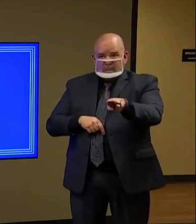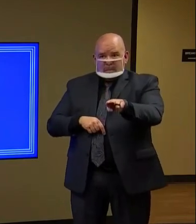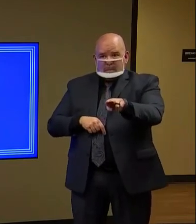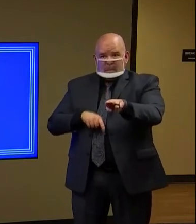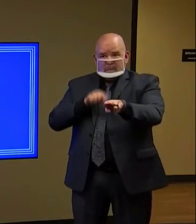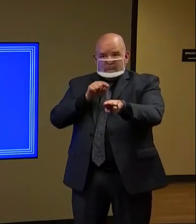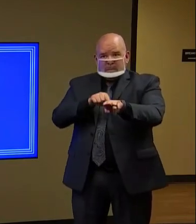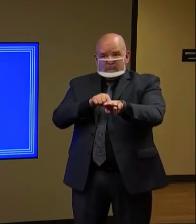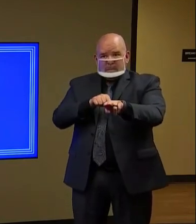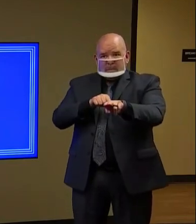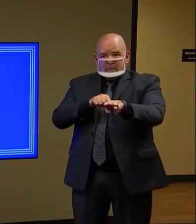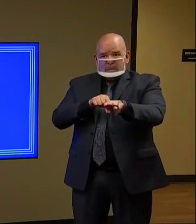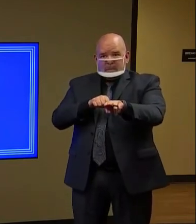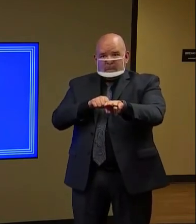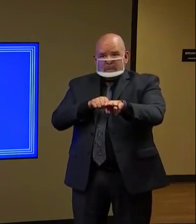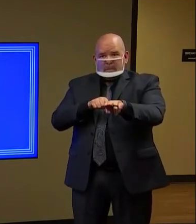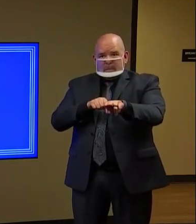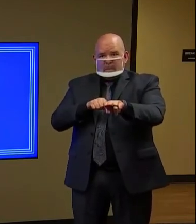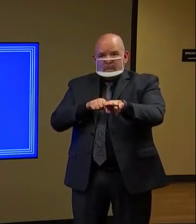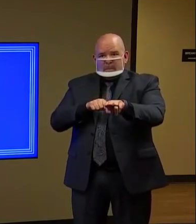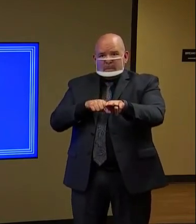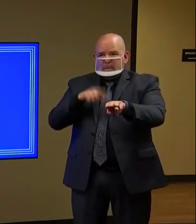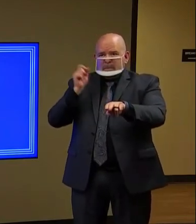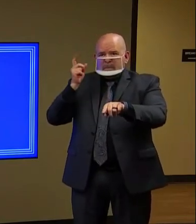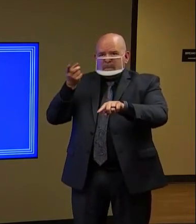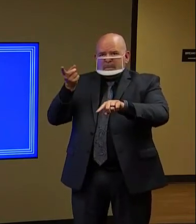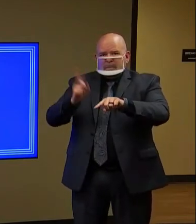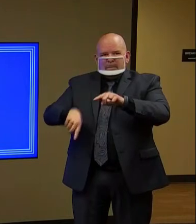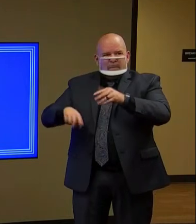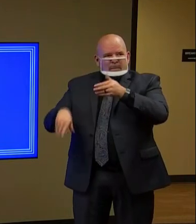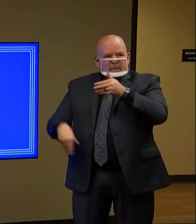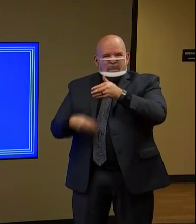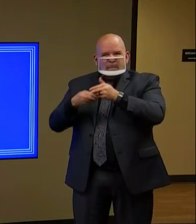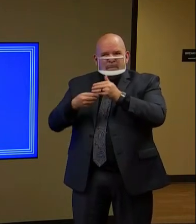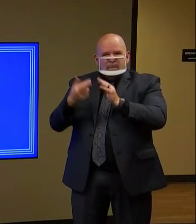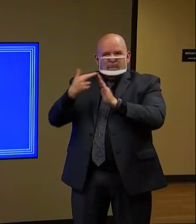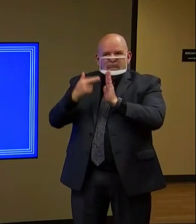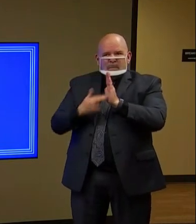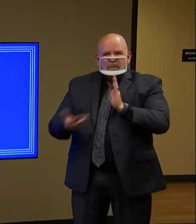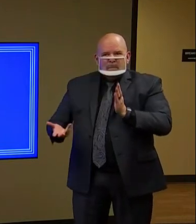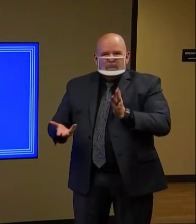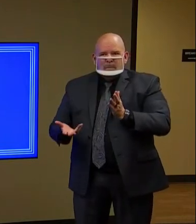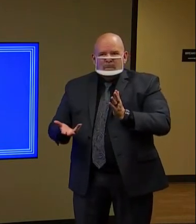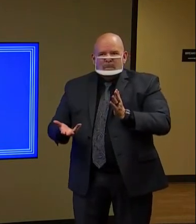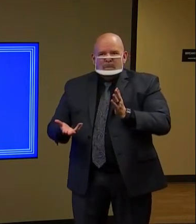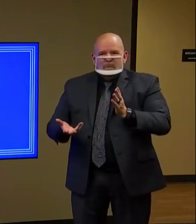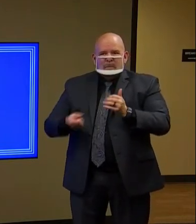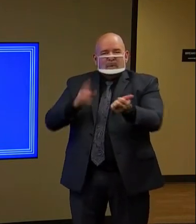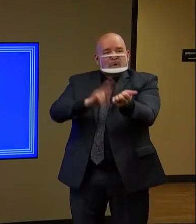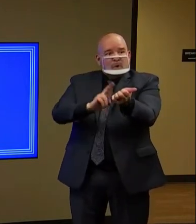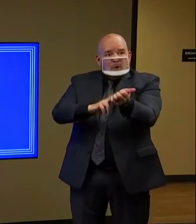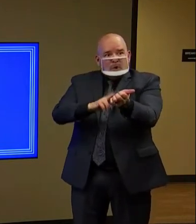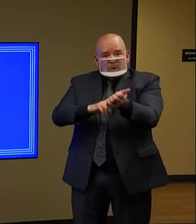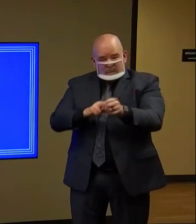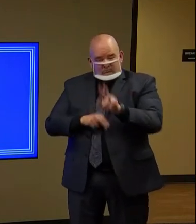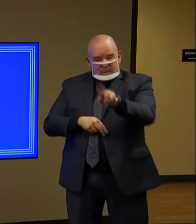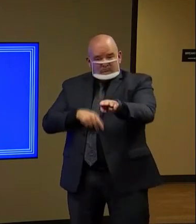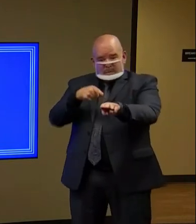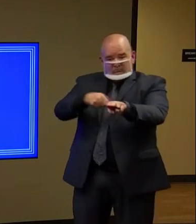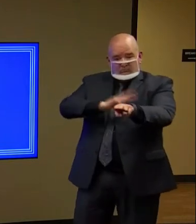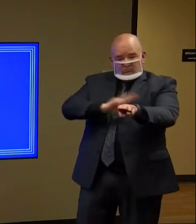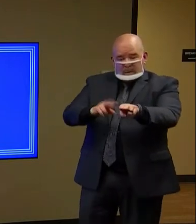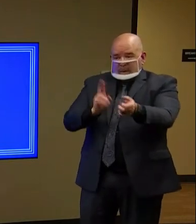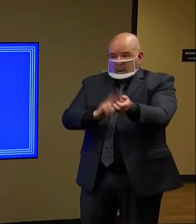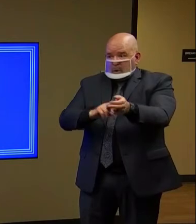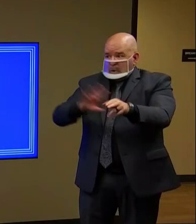create another nurse who is skilled at the ICU who, can do that. So you've either got